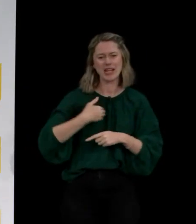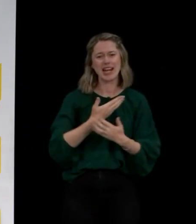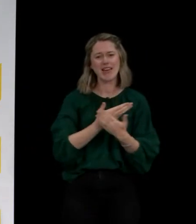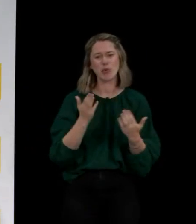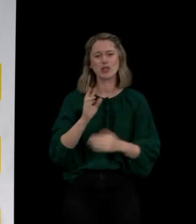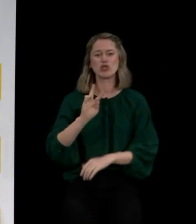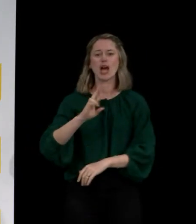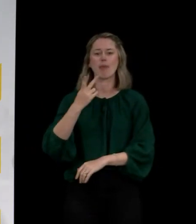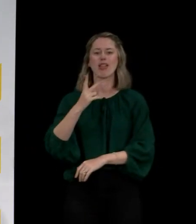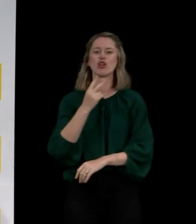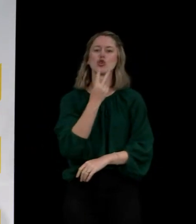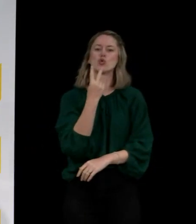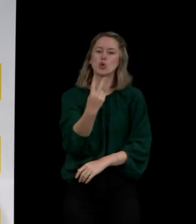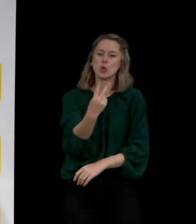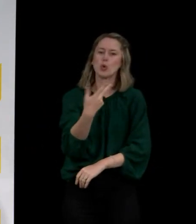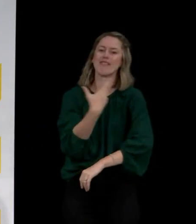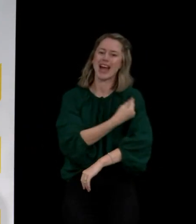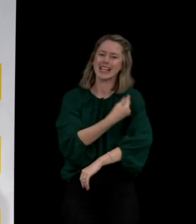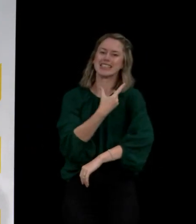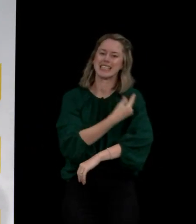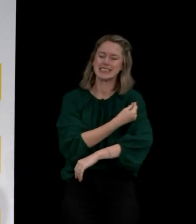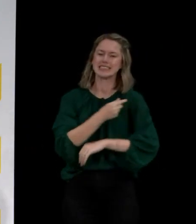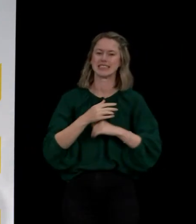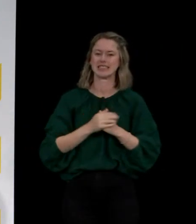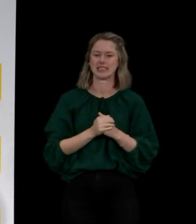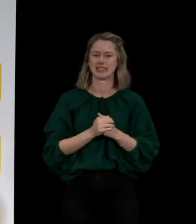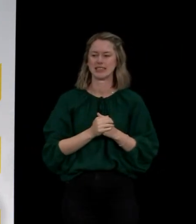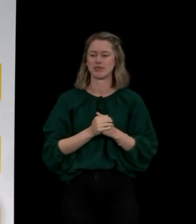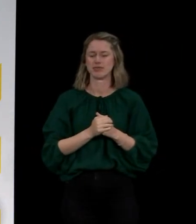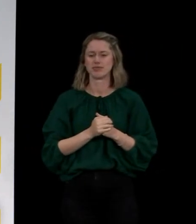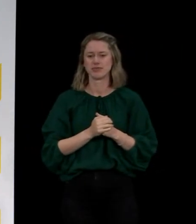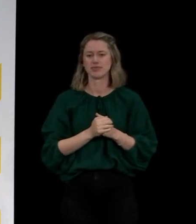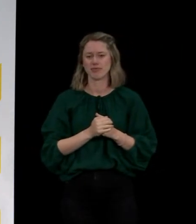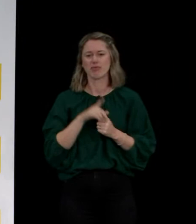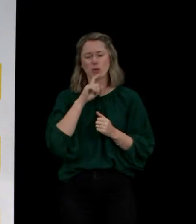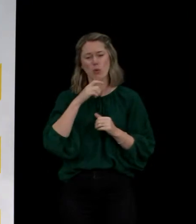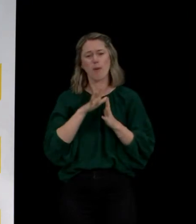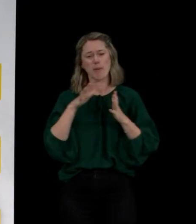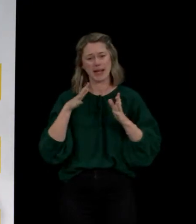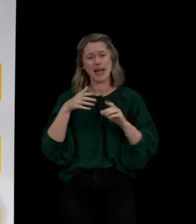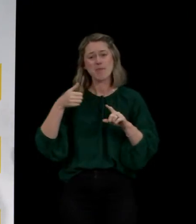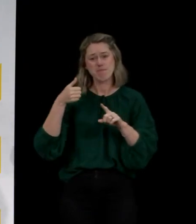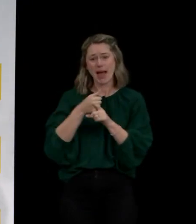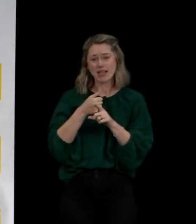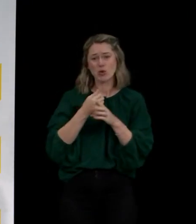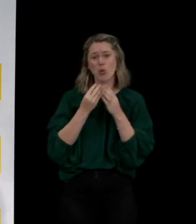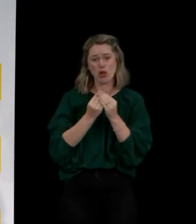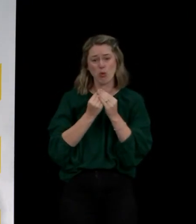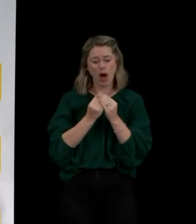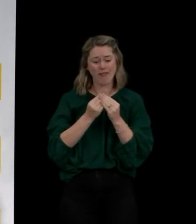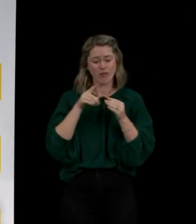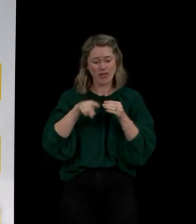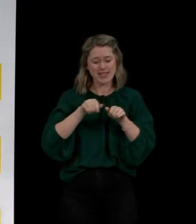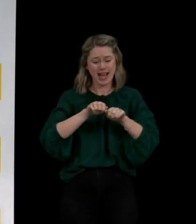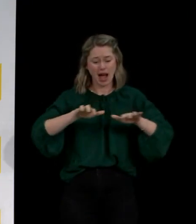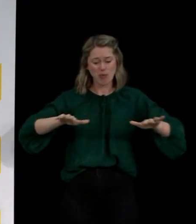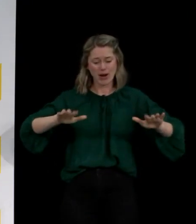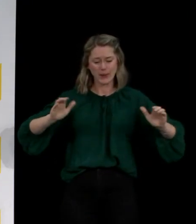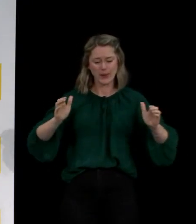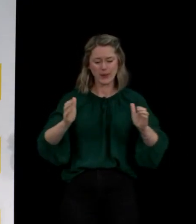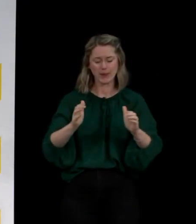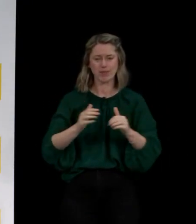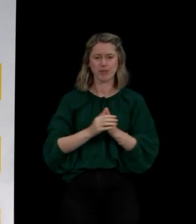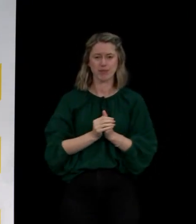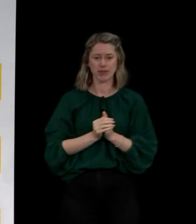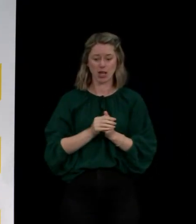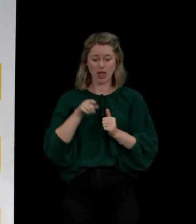be double vaccinated. We know it can and will make a difference, even for this outbreak. Only 3%